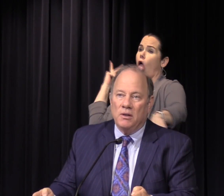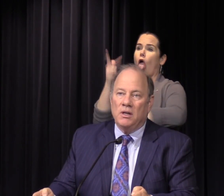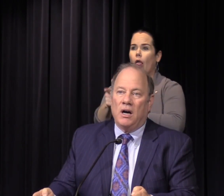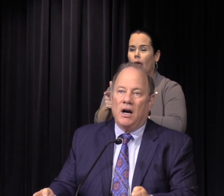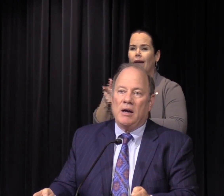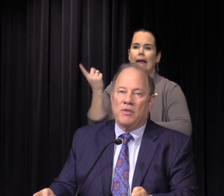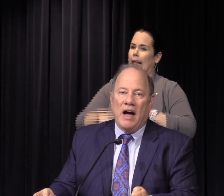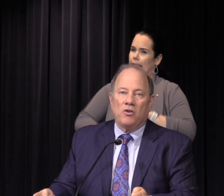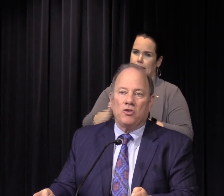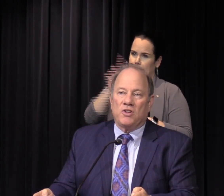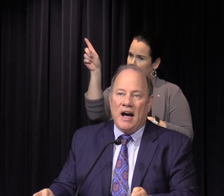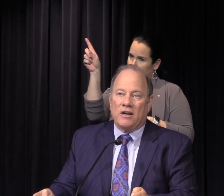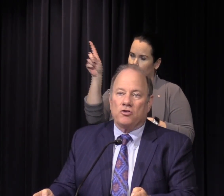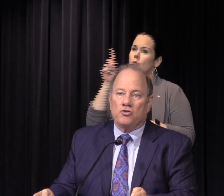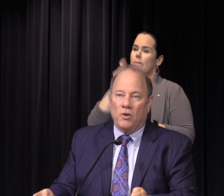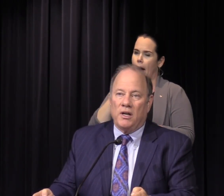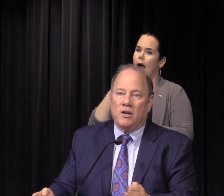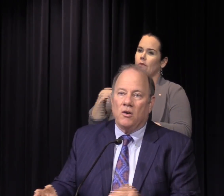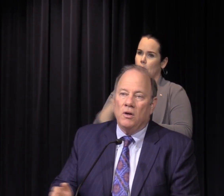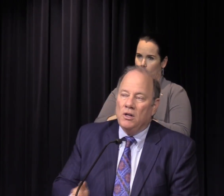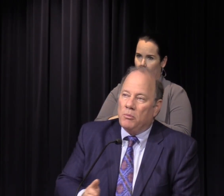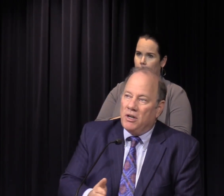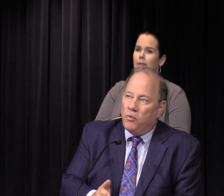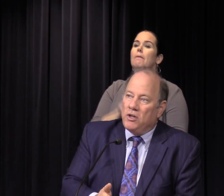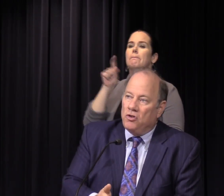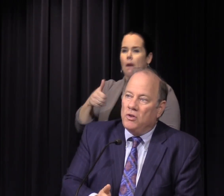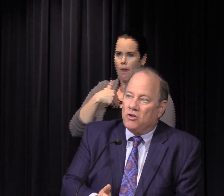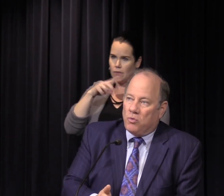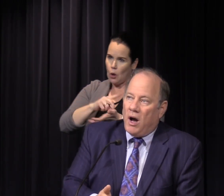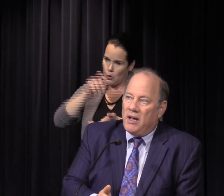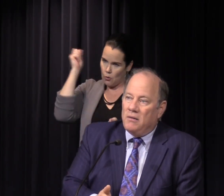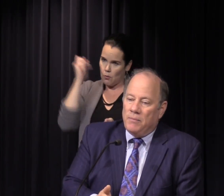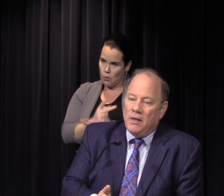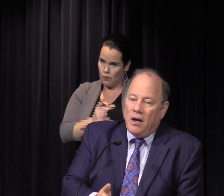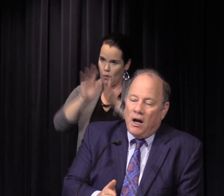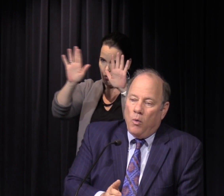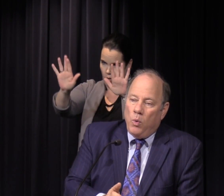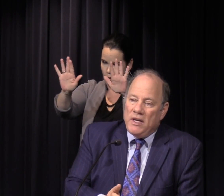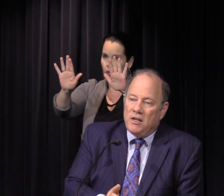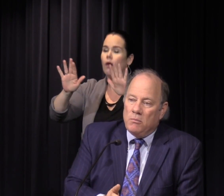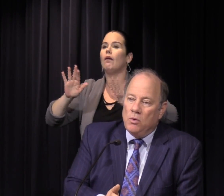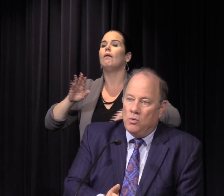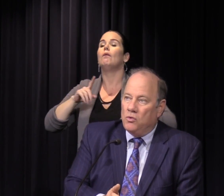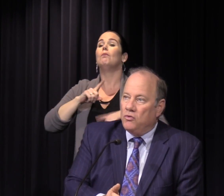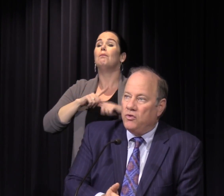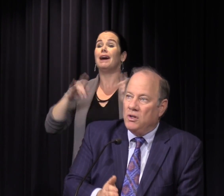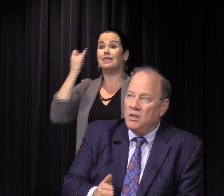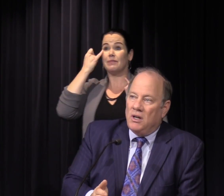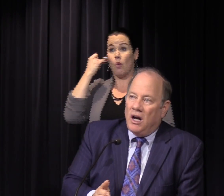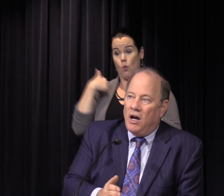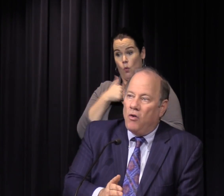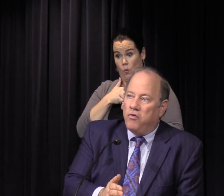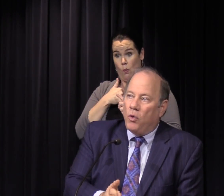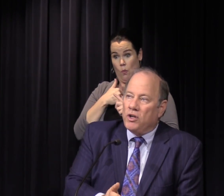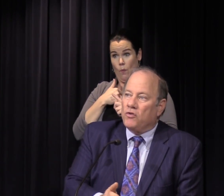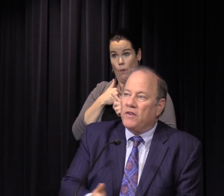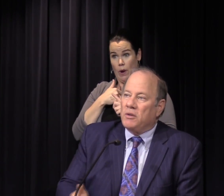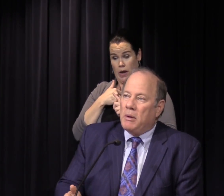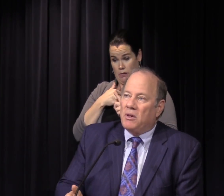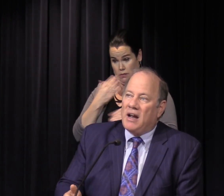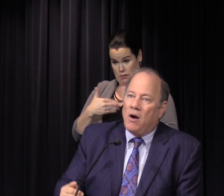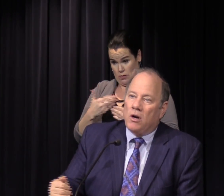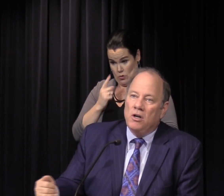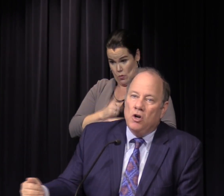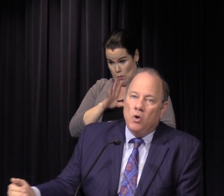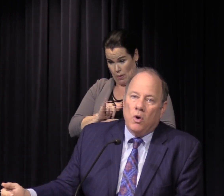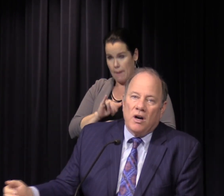appointment and without your doctor screening you. But if we do this right, we can move 40 or 50